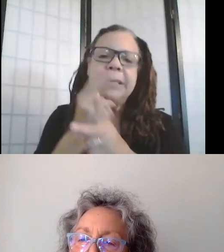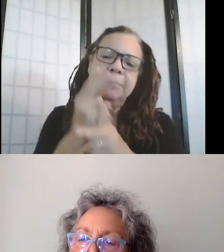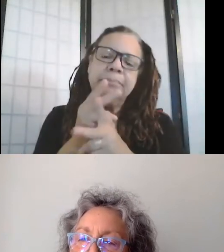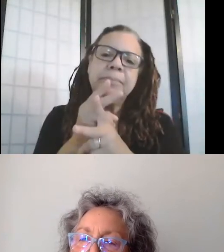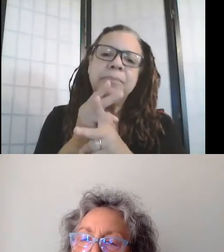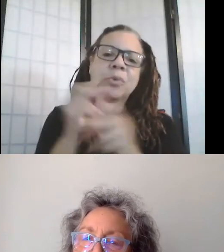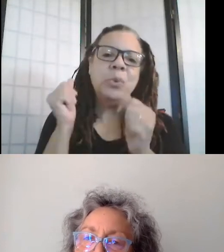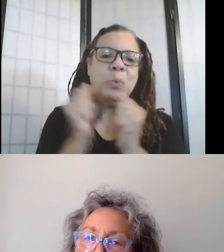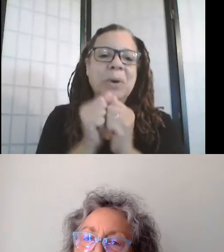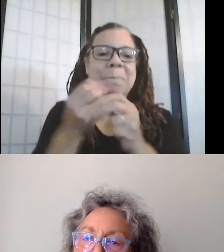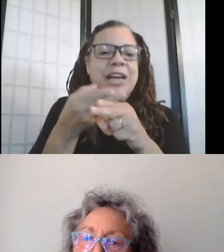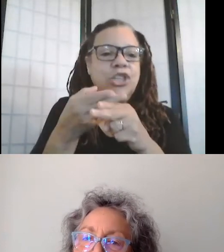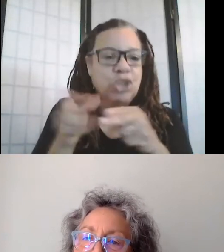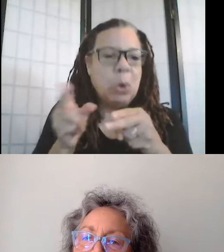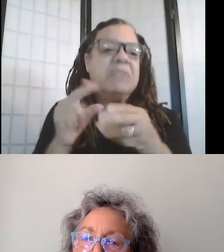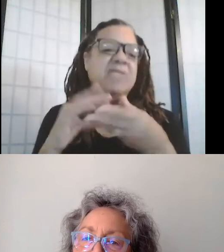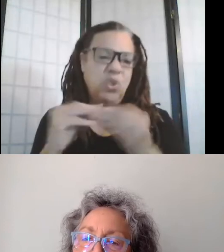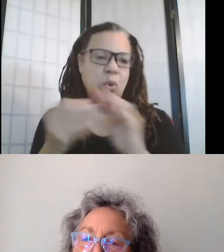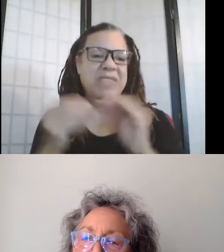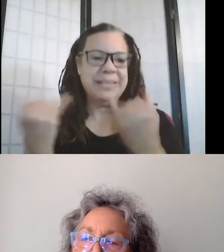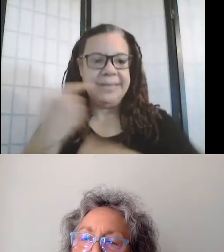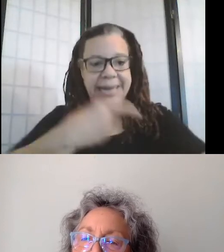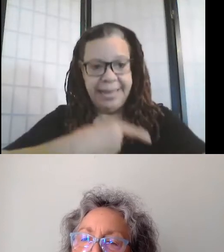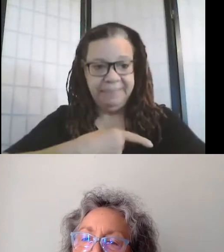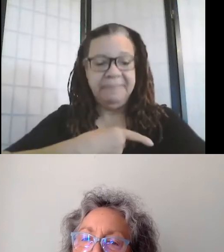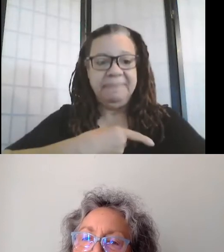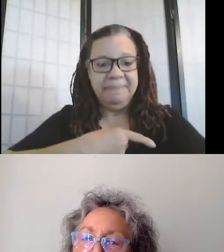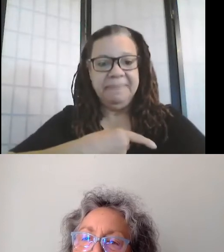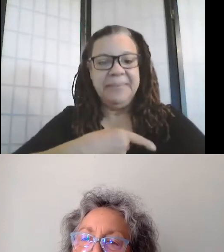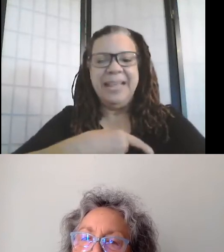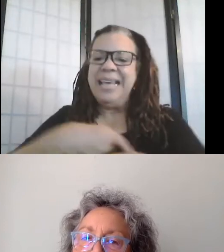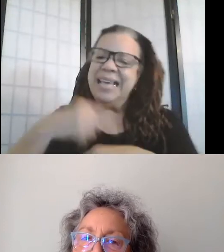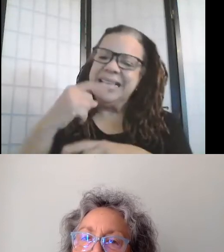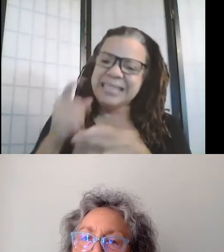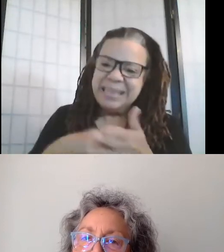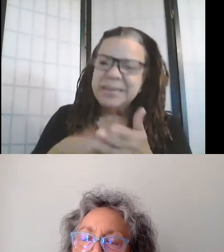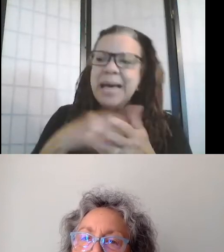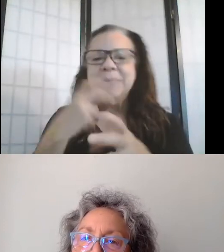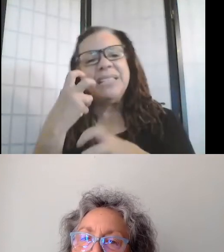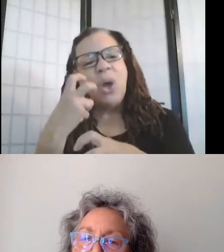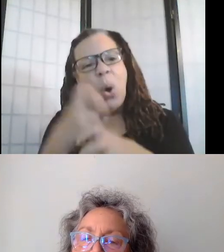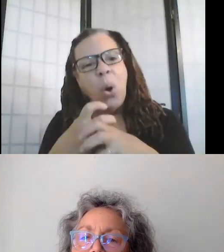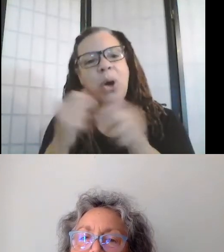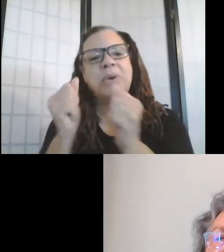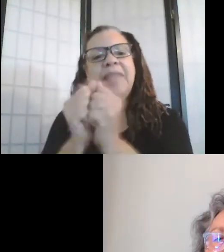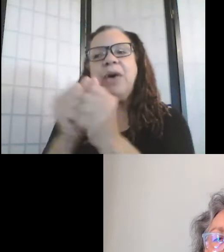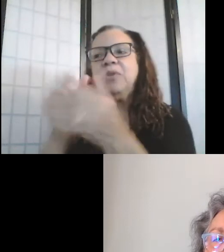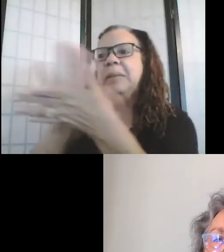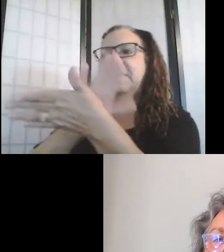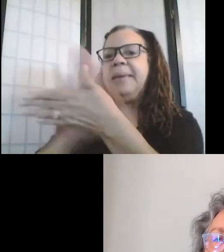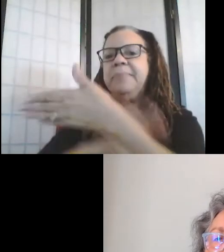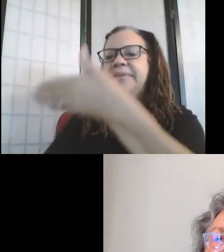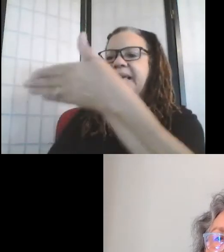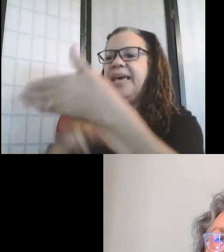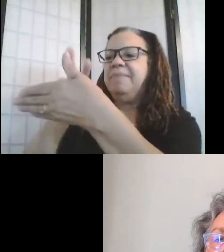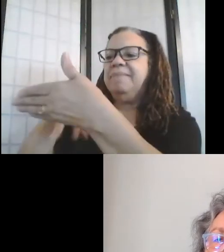my very short stuff today, only because it's difficult without a text in front of us to really